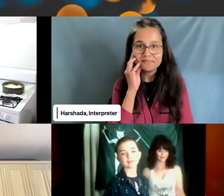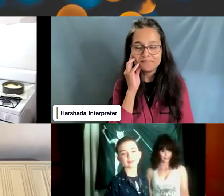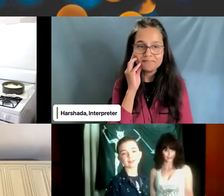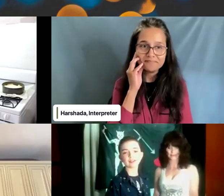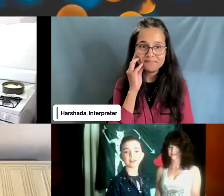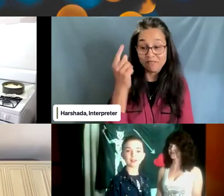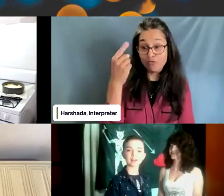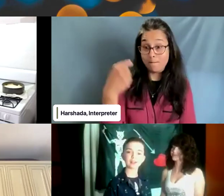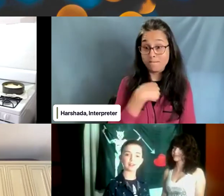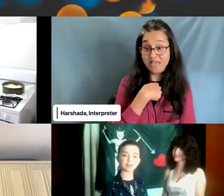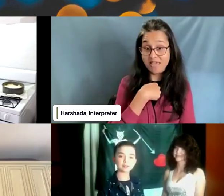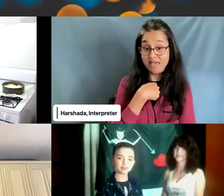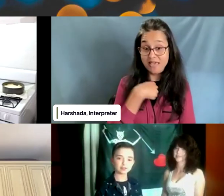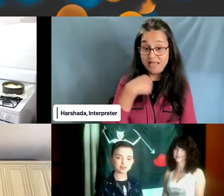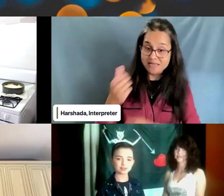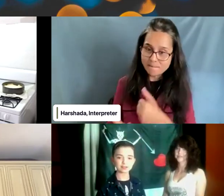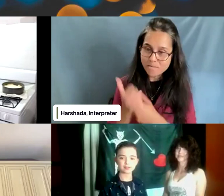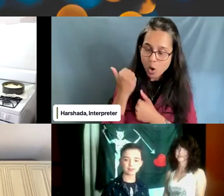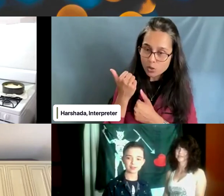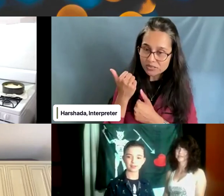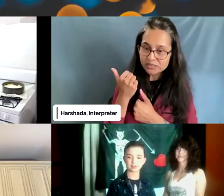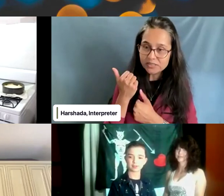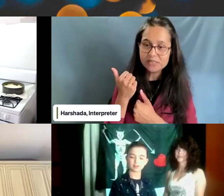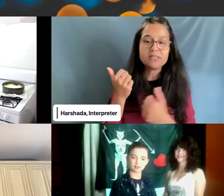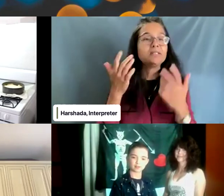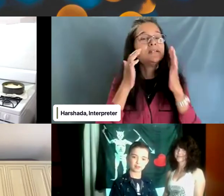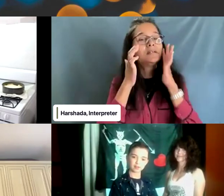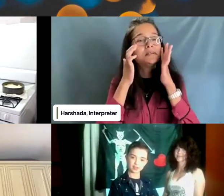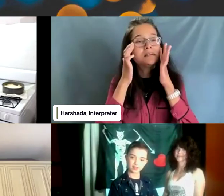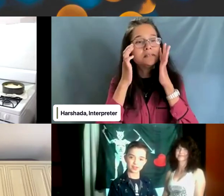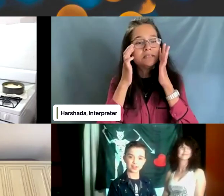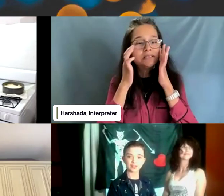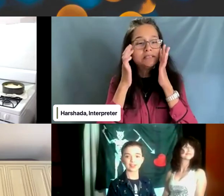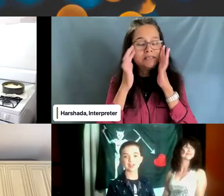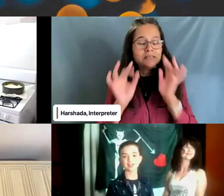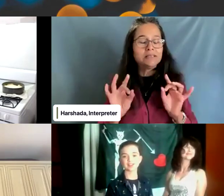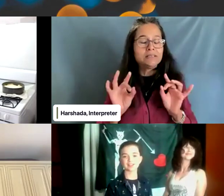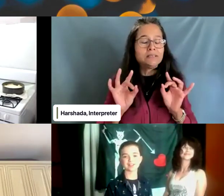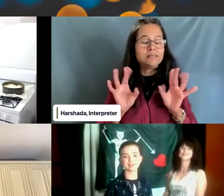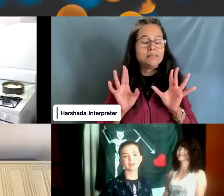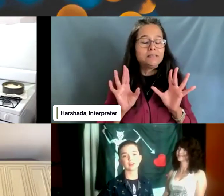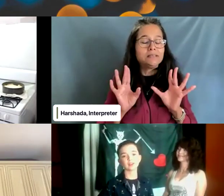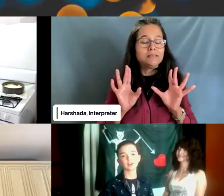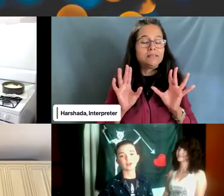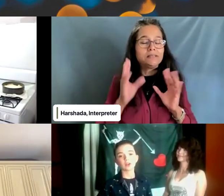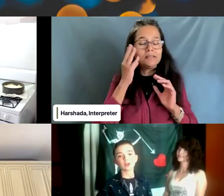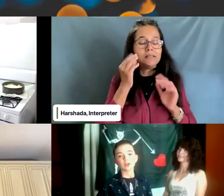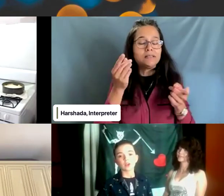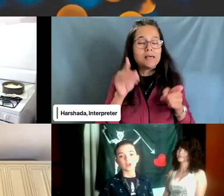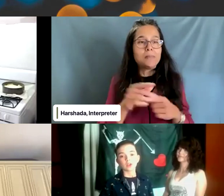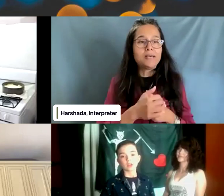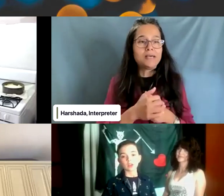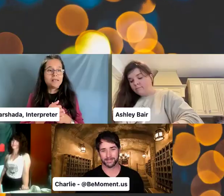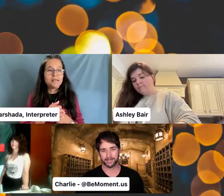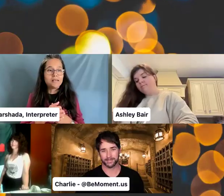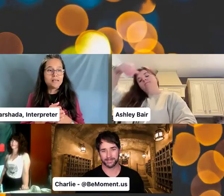For me, the most harrowing thing that happened was I said a